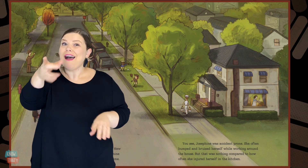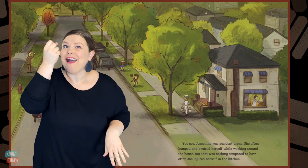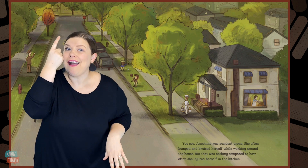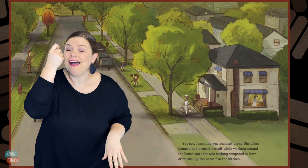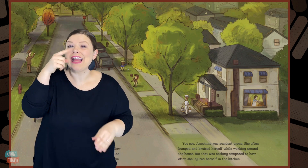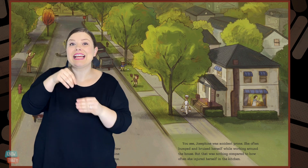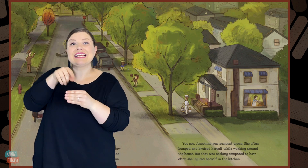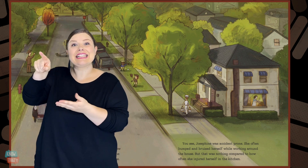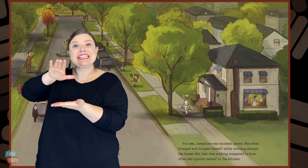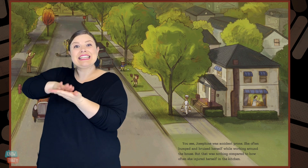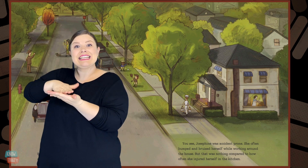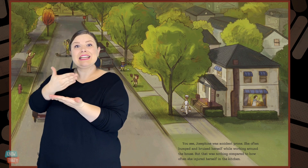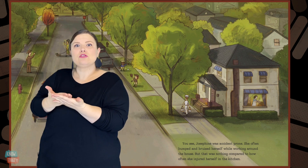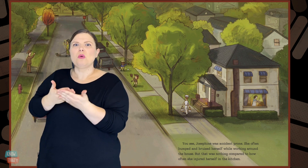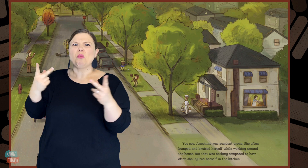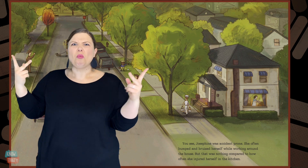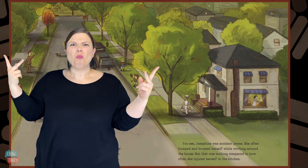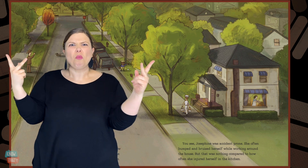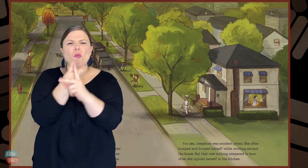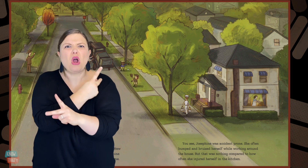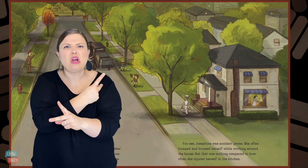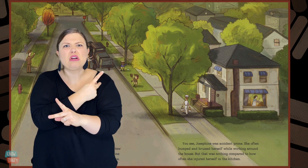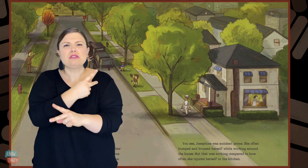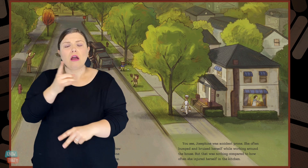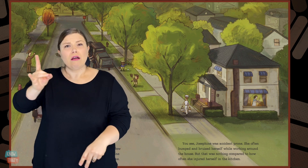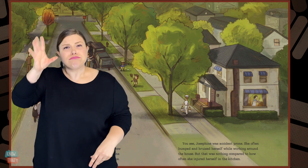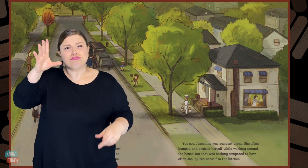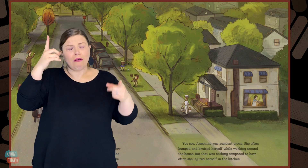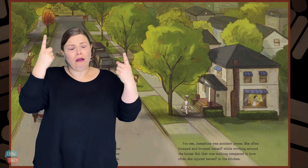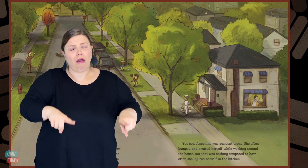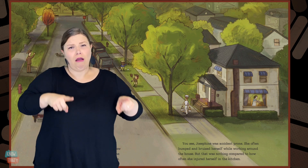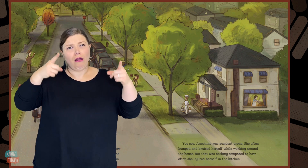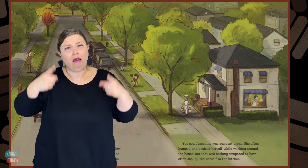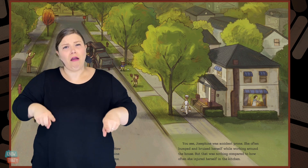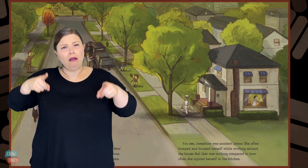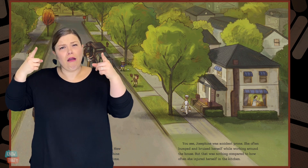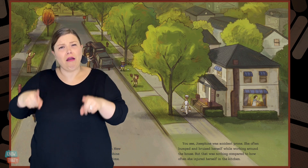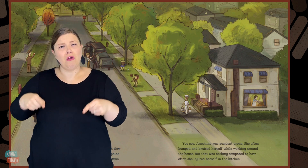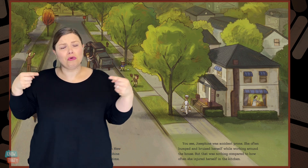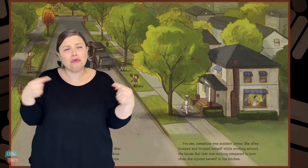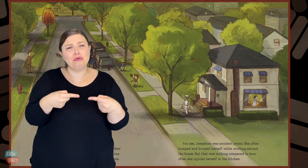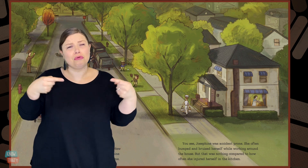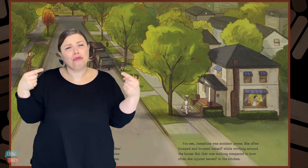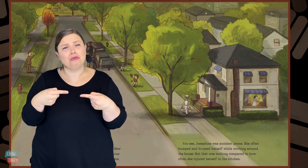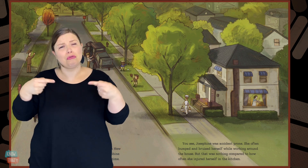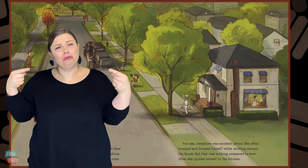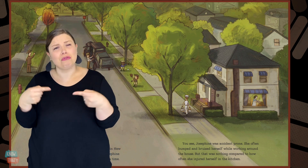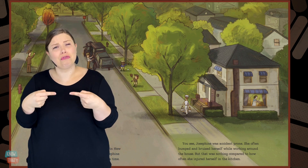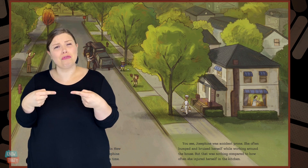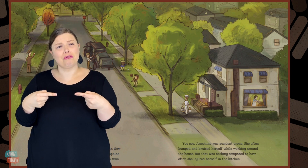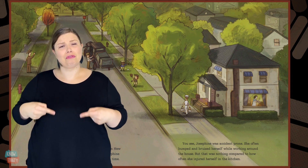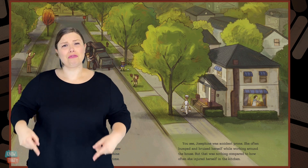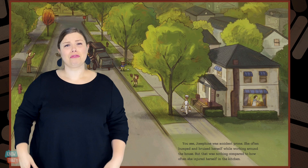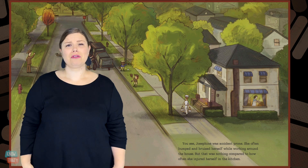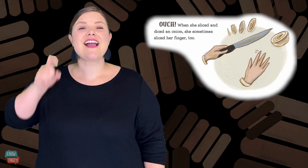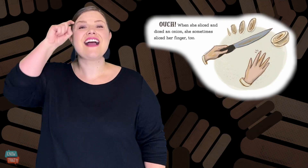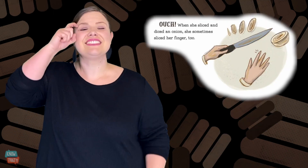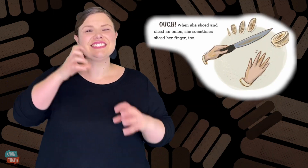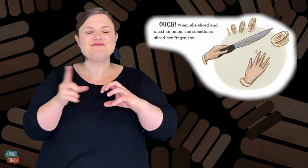herself in the kitchen. That was far worse. When she sliced and